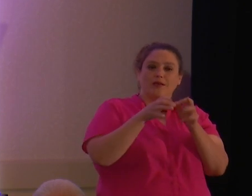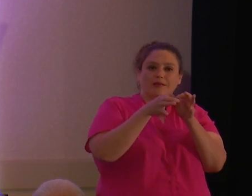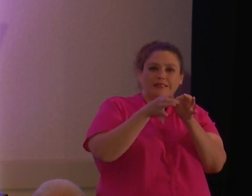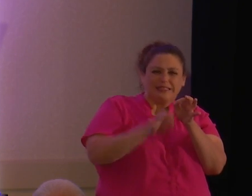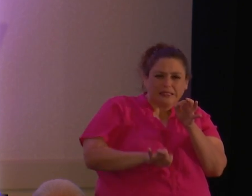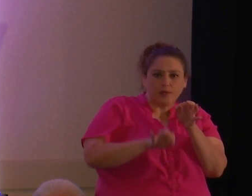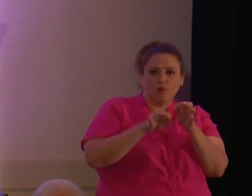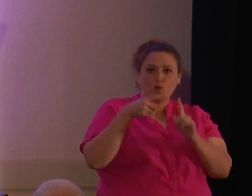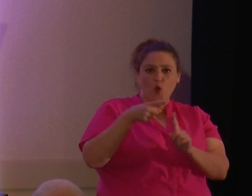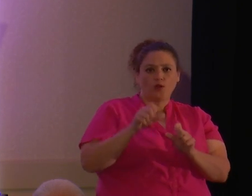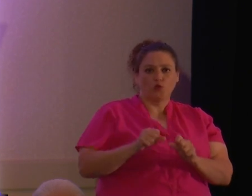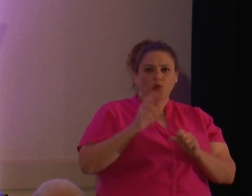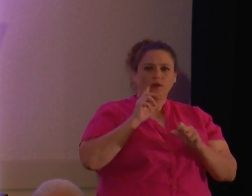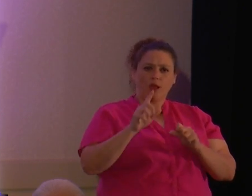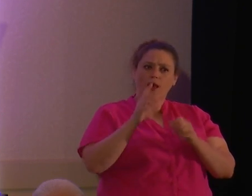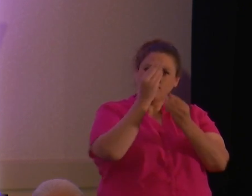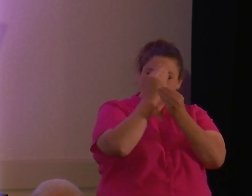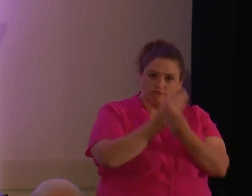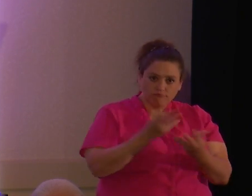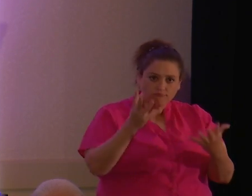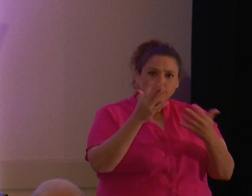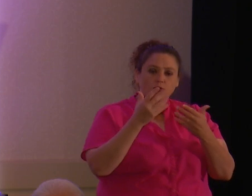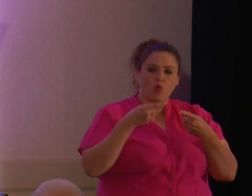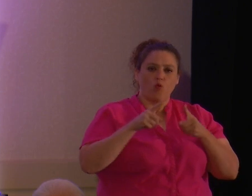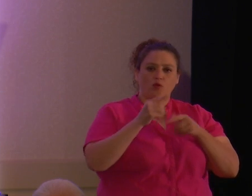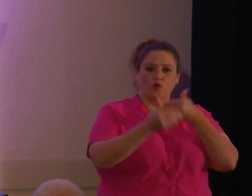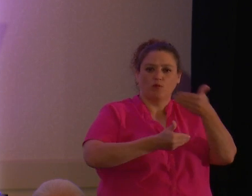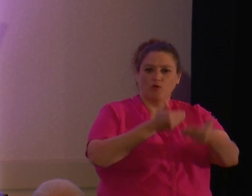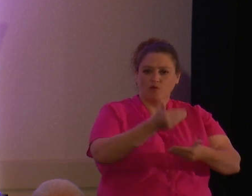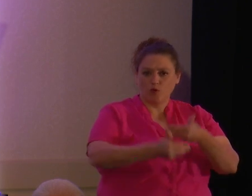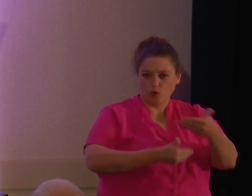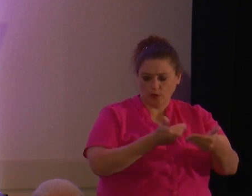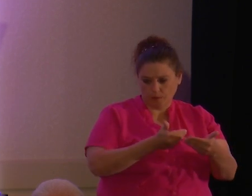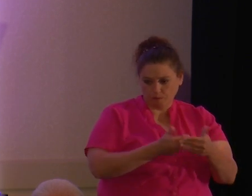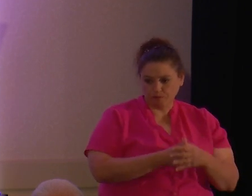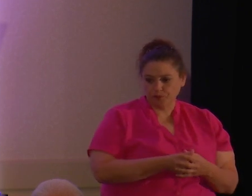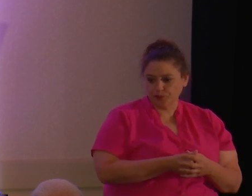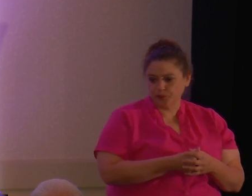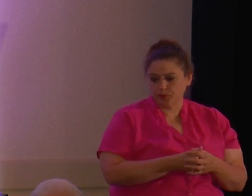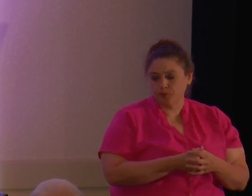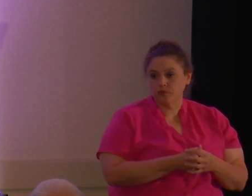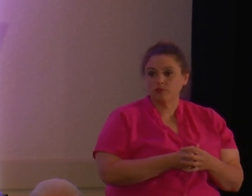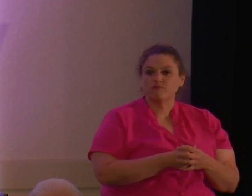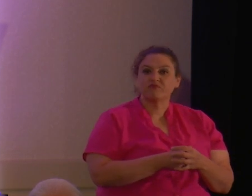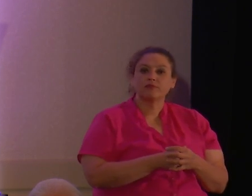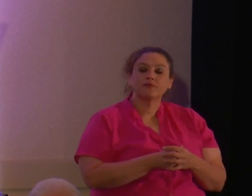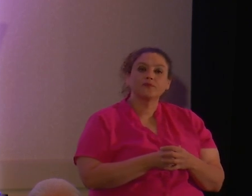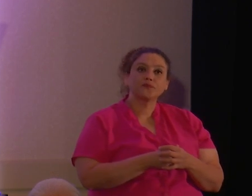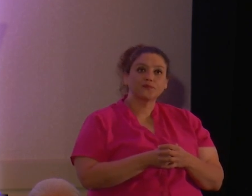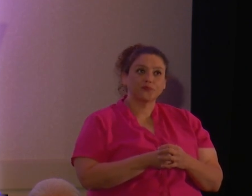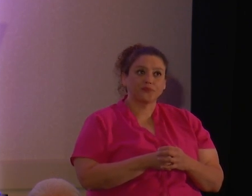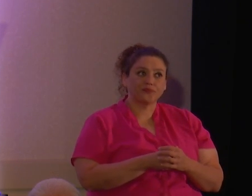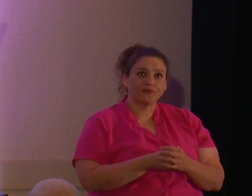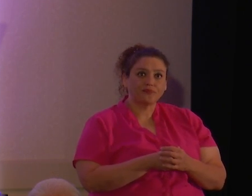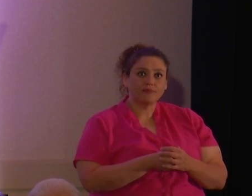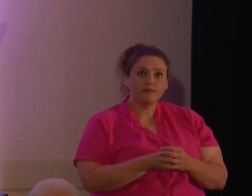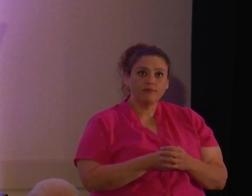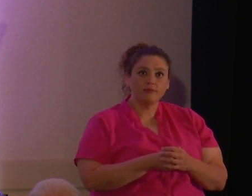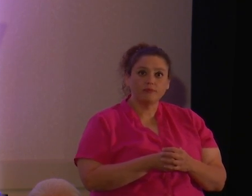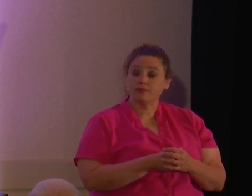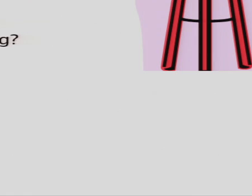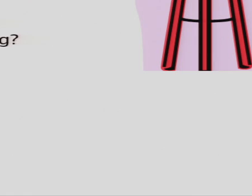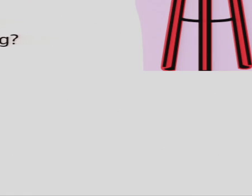really easily pushable points as we move forward in this thing, as we move forward through this time frame. We're also going to sow doubts about